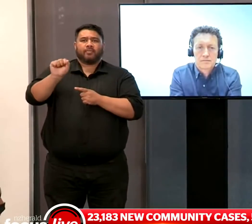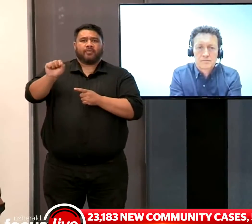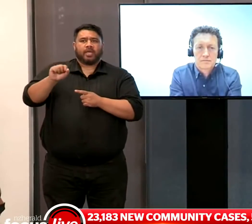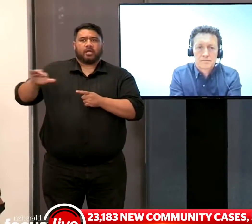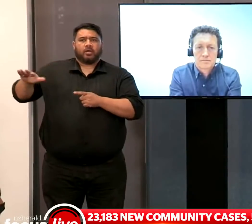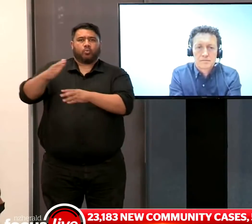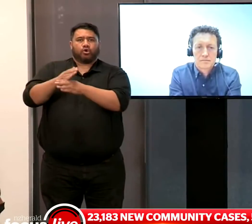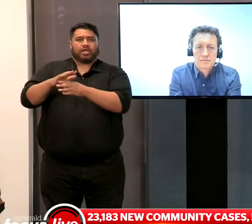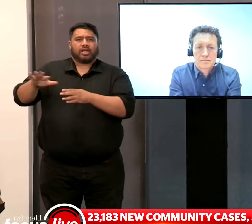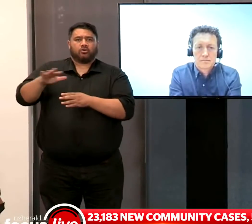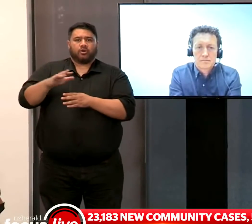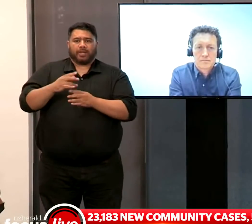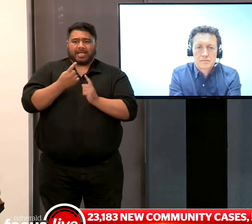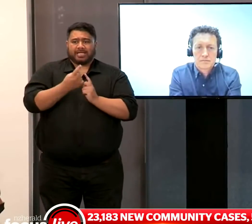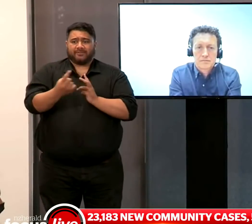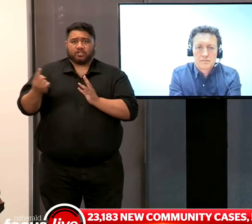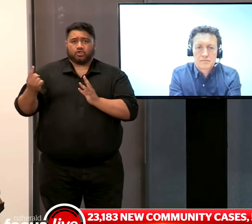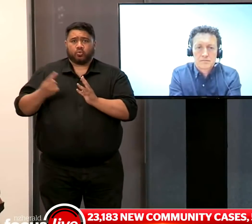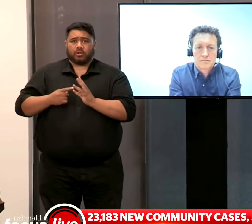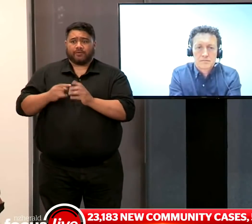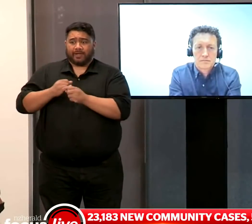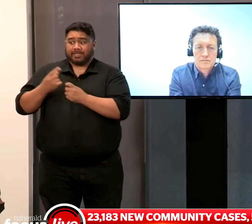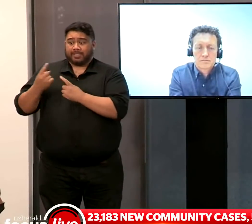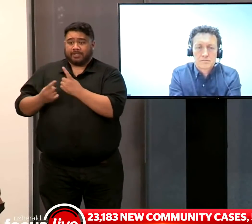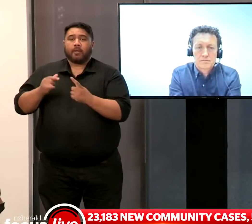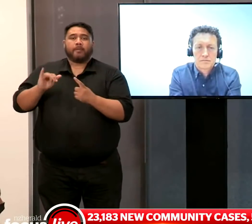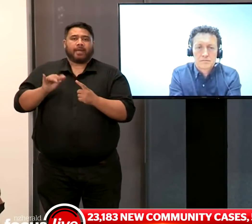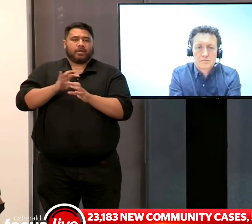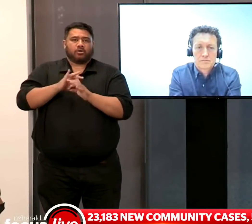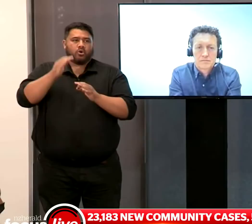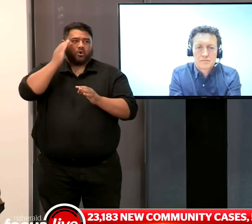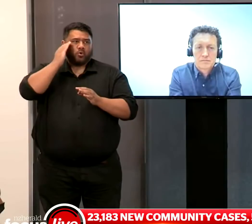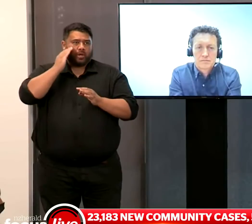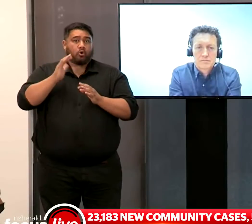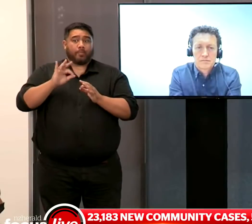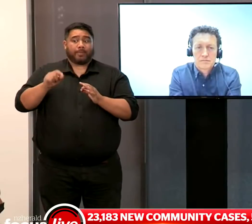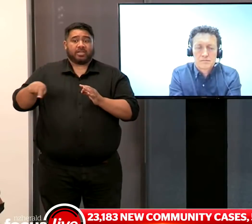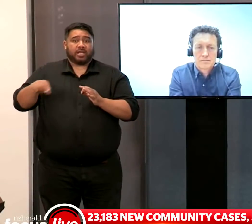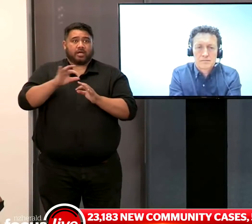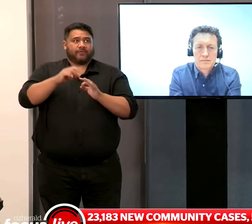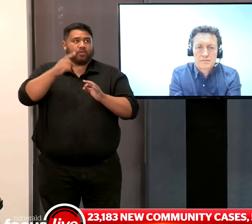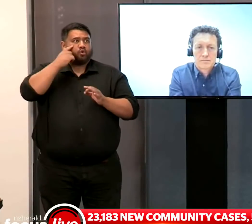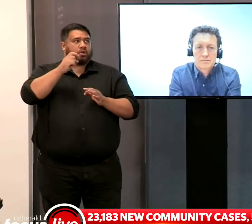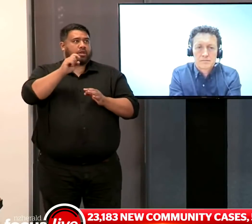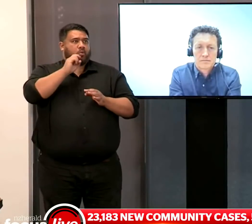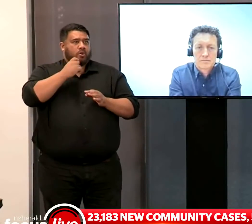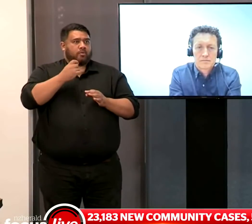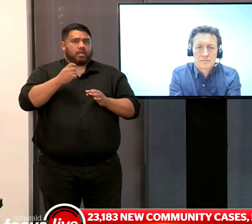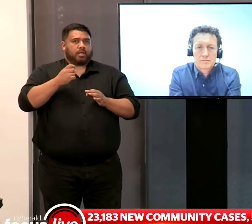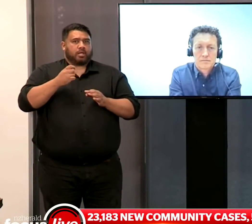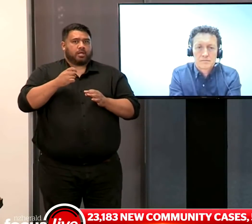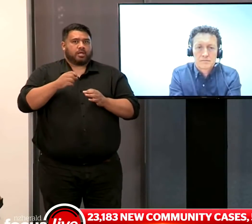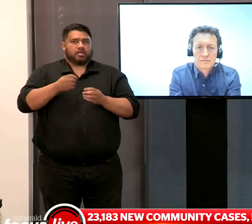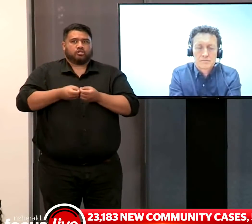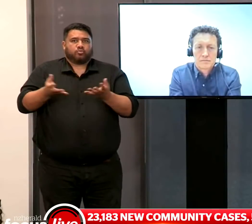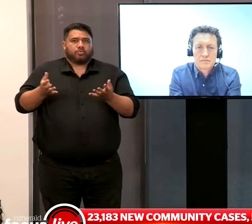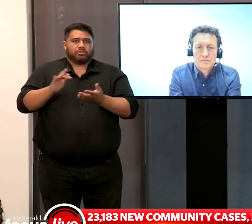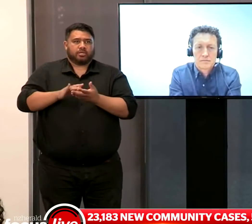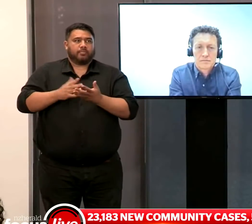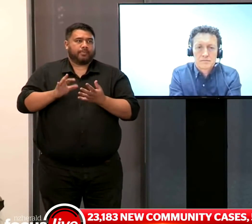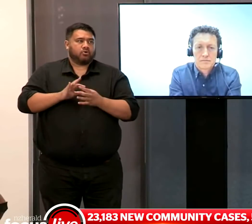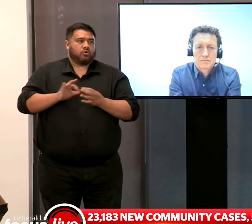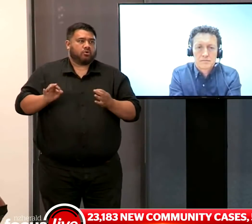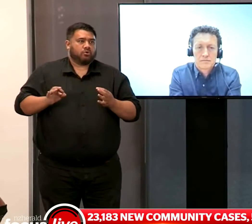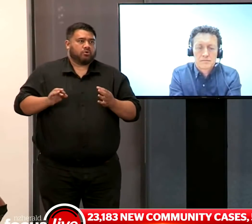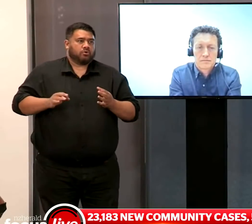individual pharmacies may not have been aware or had an expectation that they would be a rapid antigen test distribution point. Can they